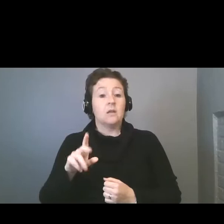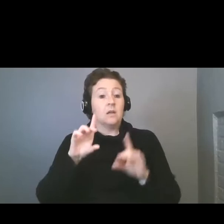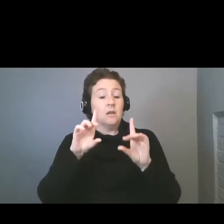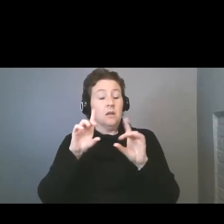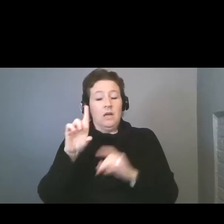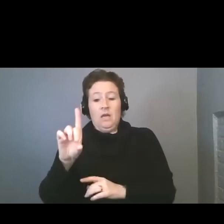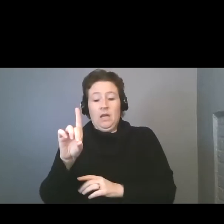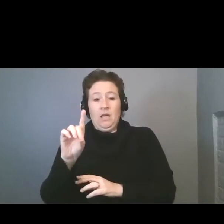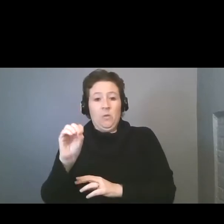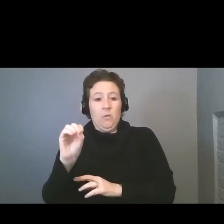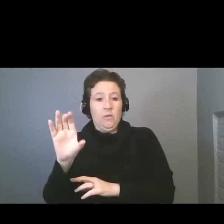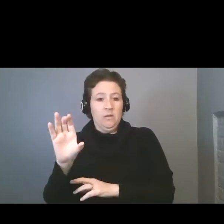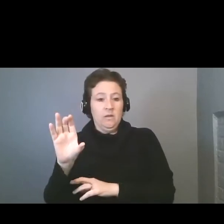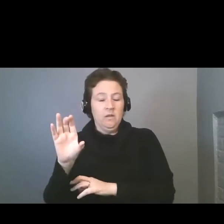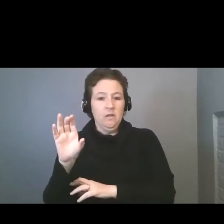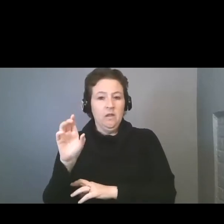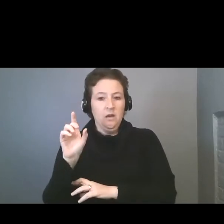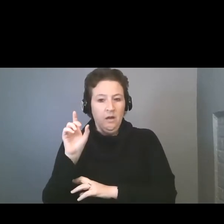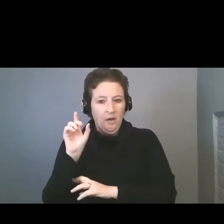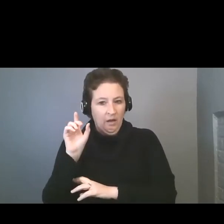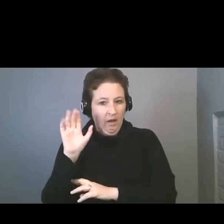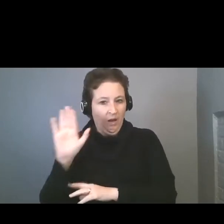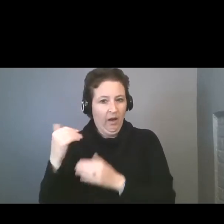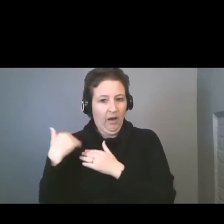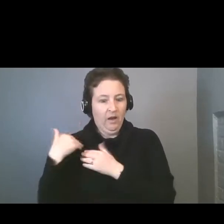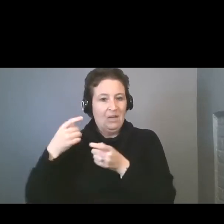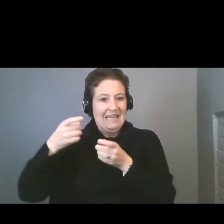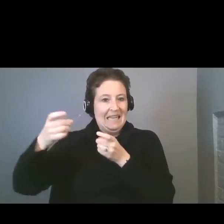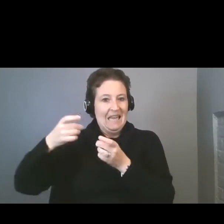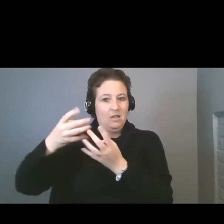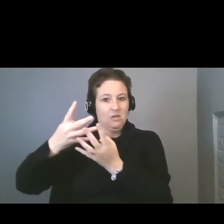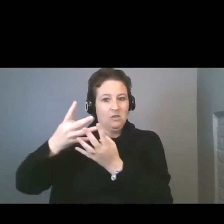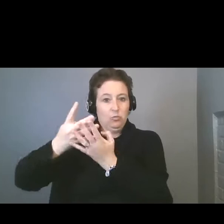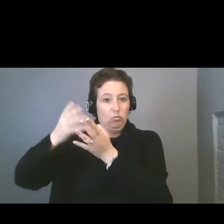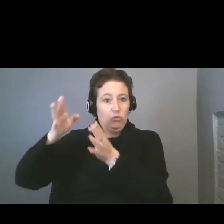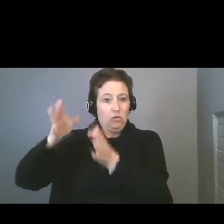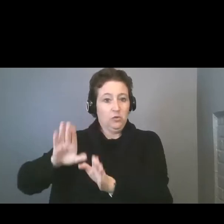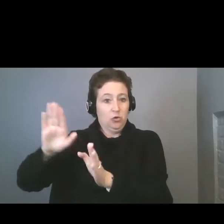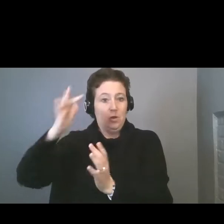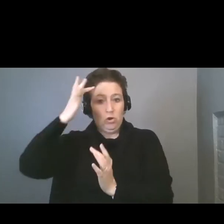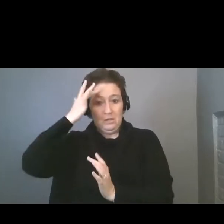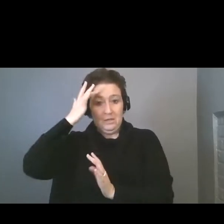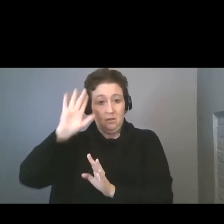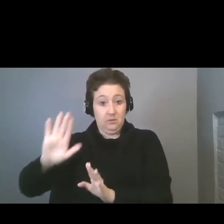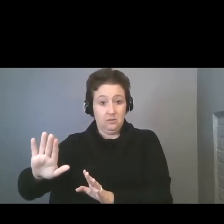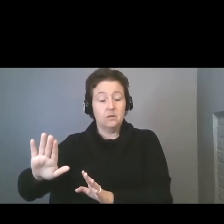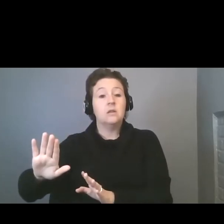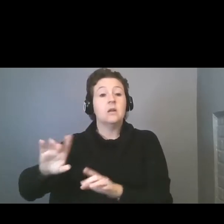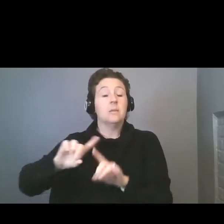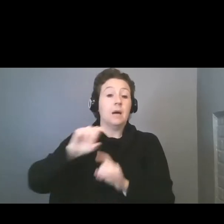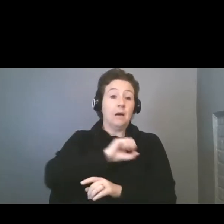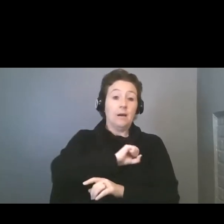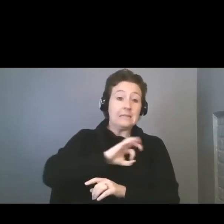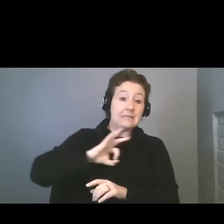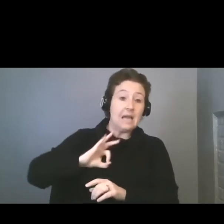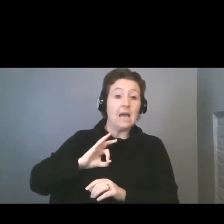of Corrections really is handling the outbreak of the inmates. However, the staff and other people